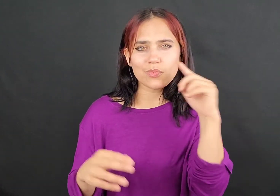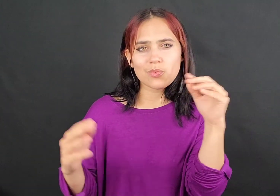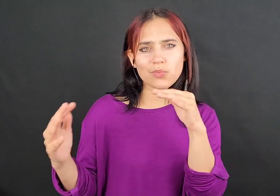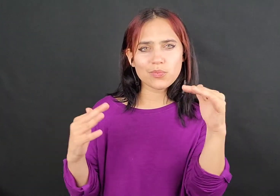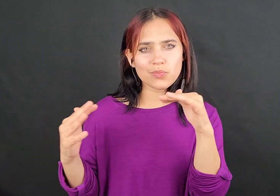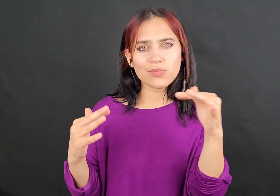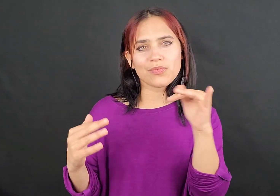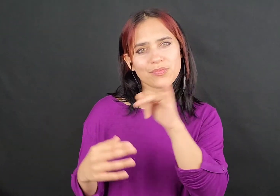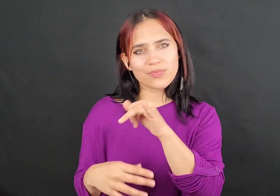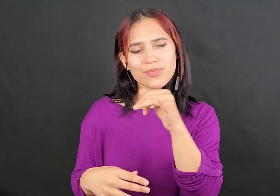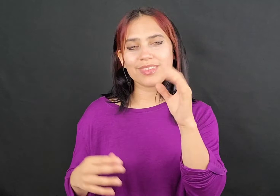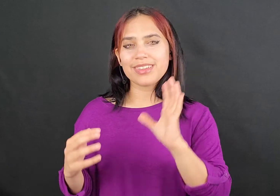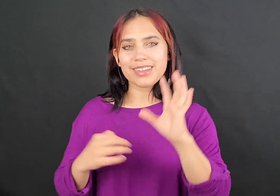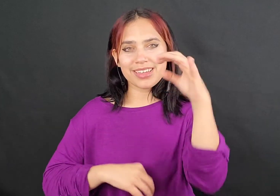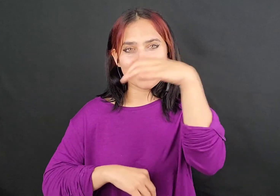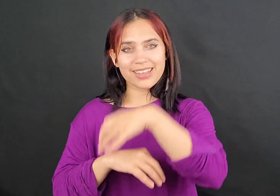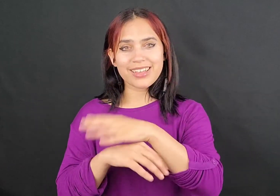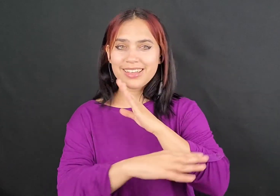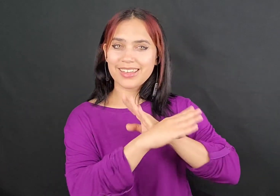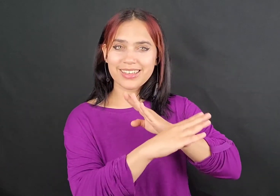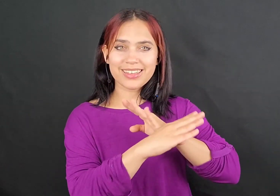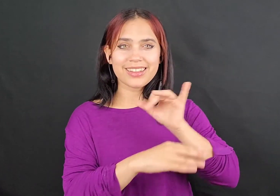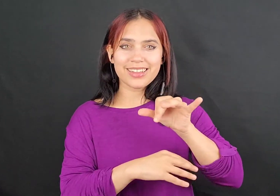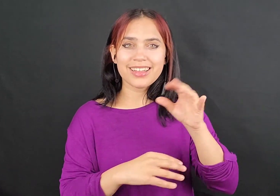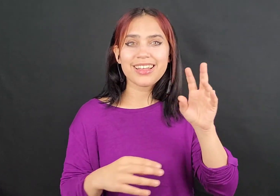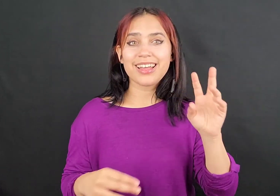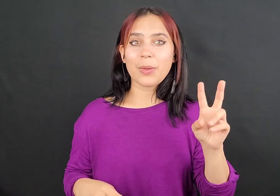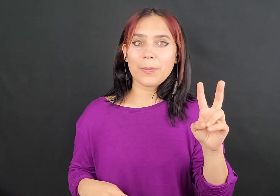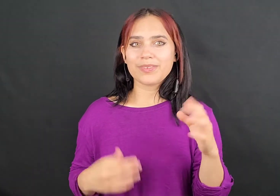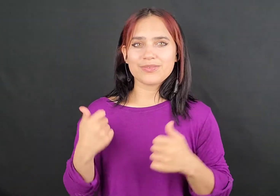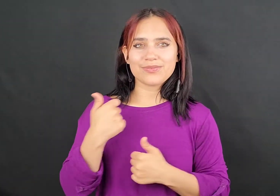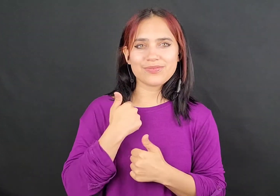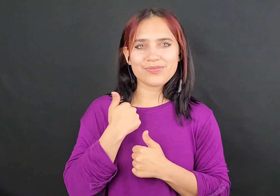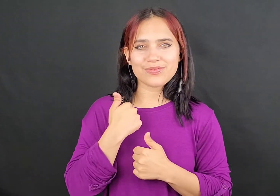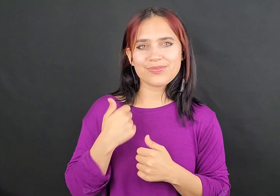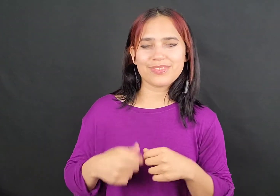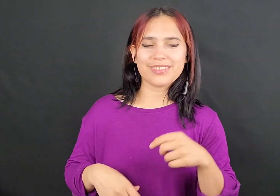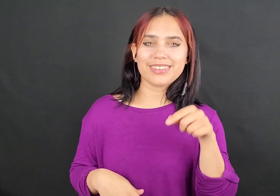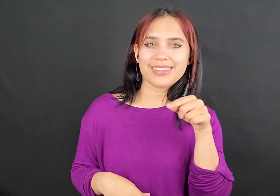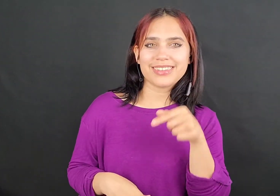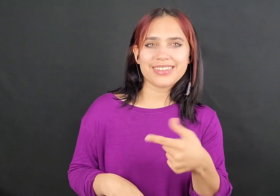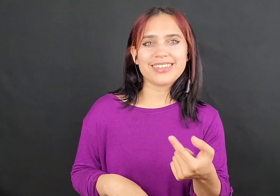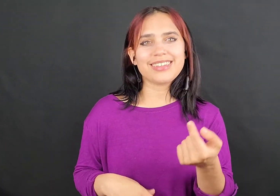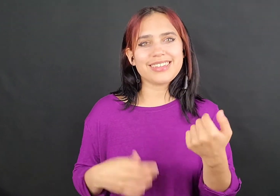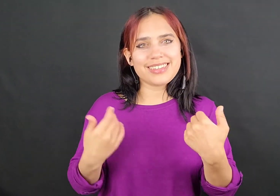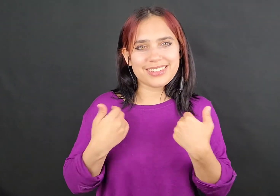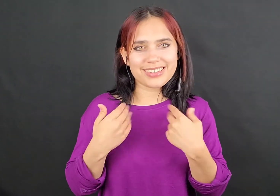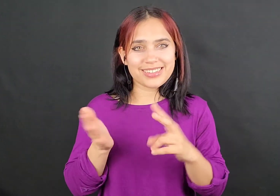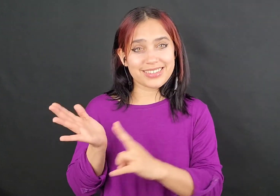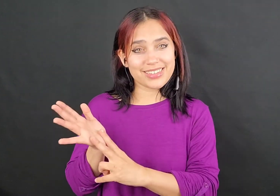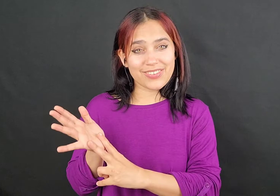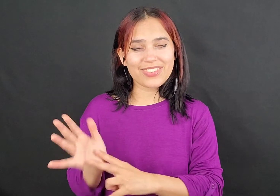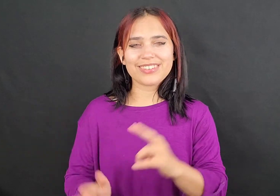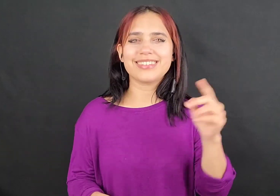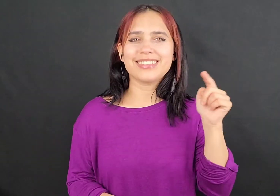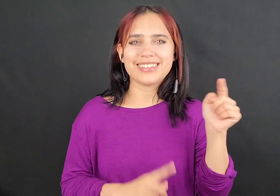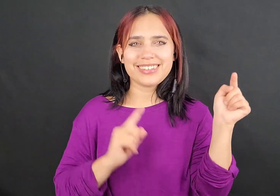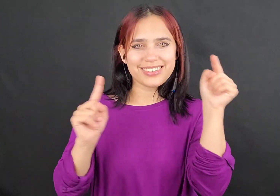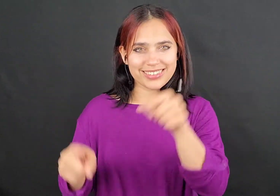never used. In blasting an alternative entrance to the cave, now used as a tourist exit, a further series